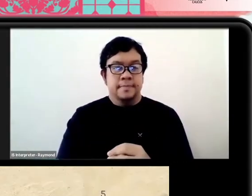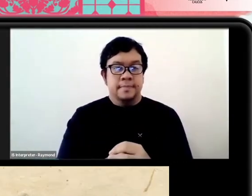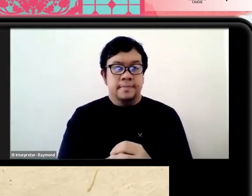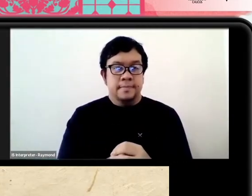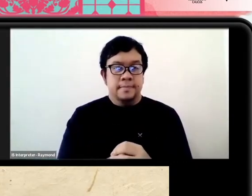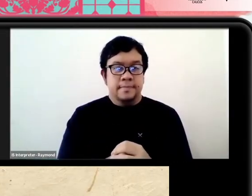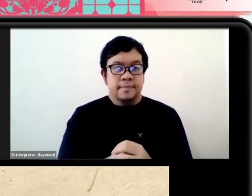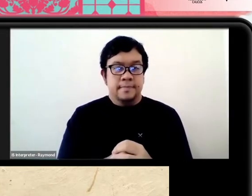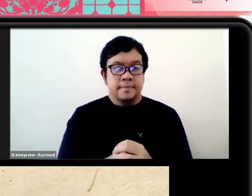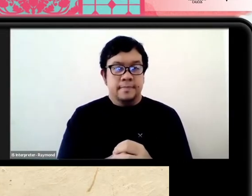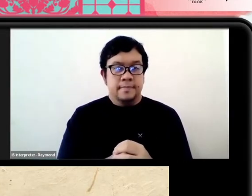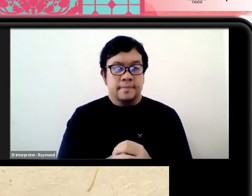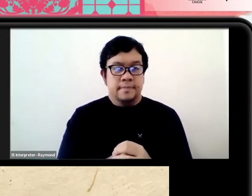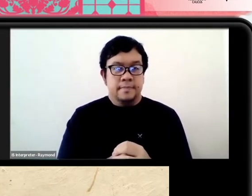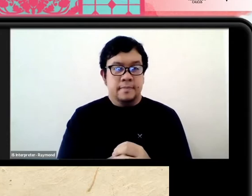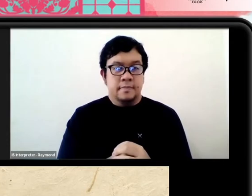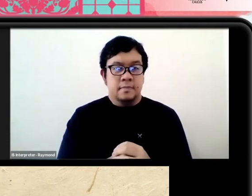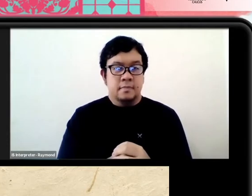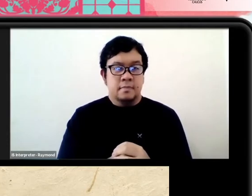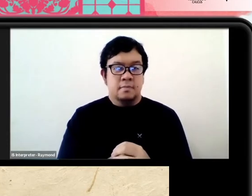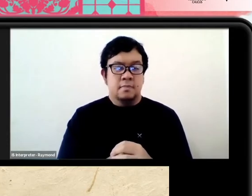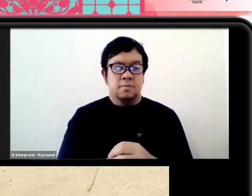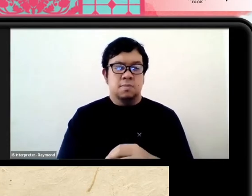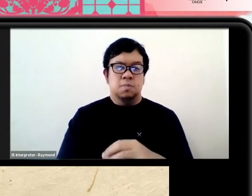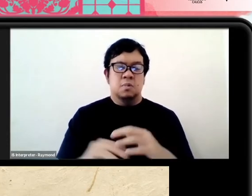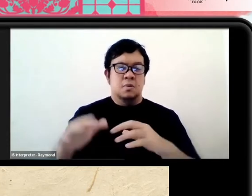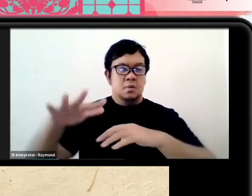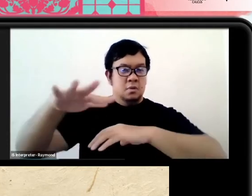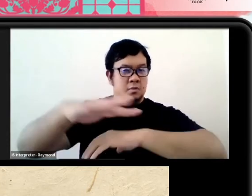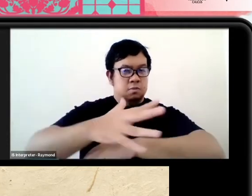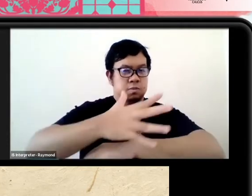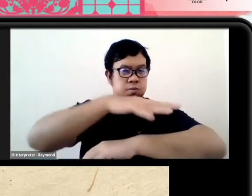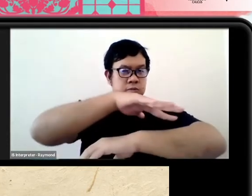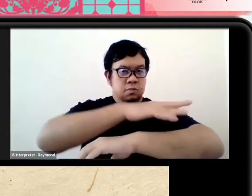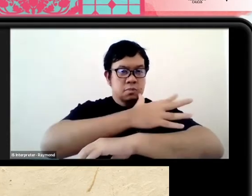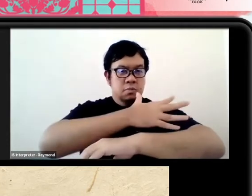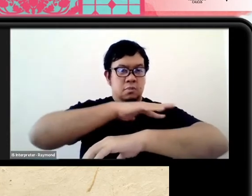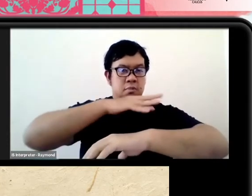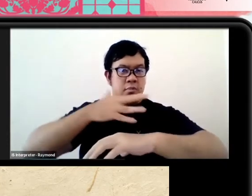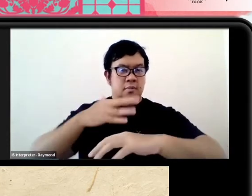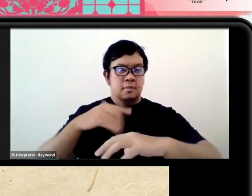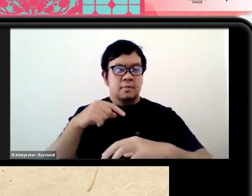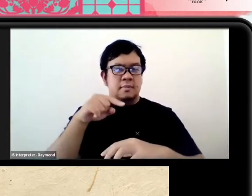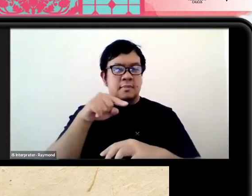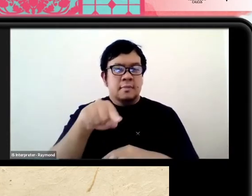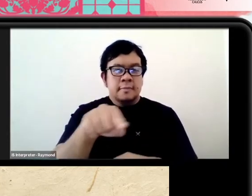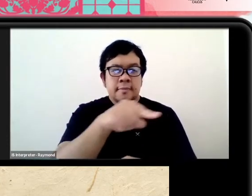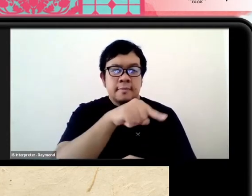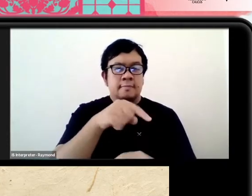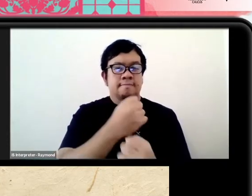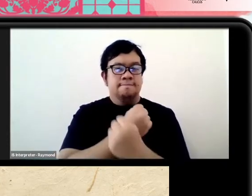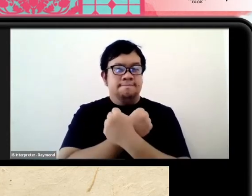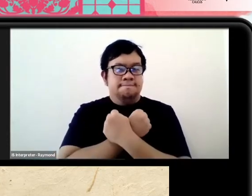What did the beach look like when love ended?